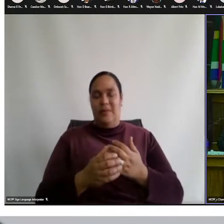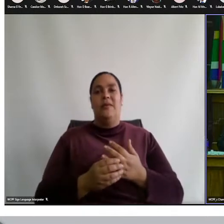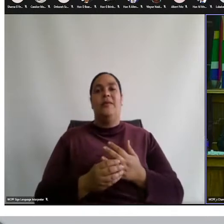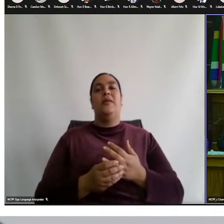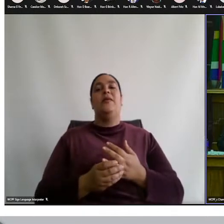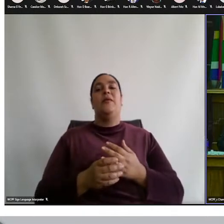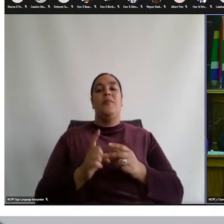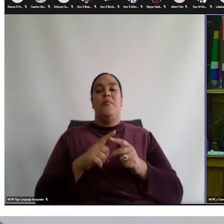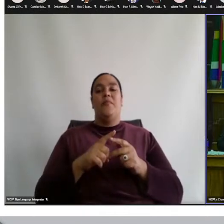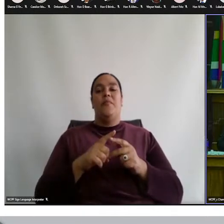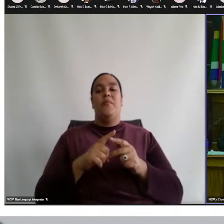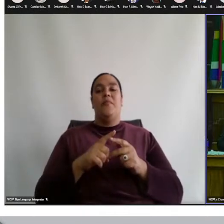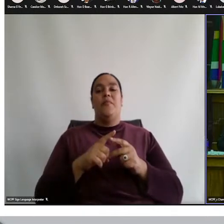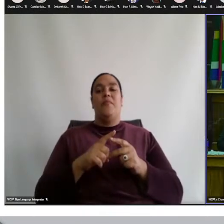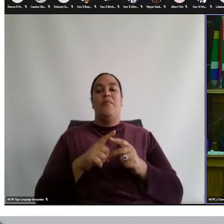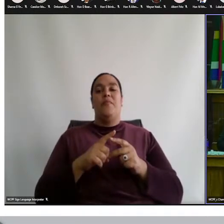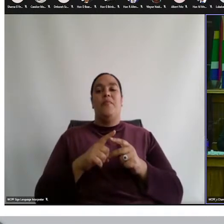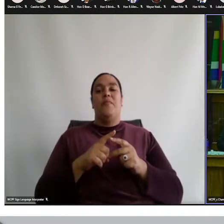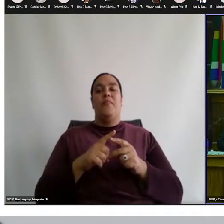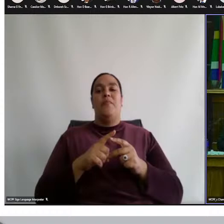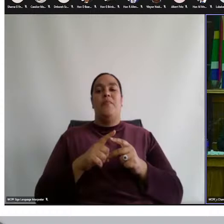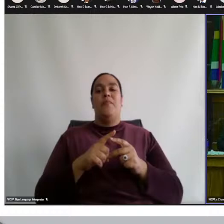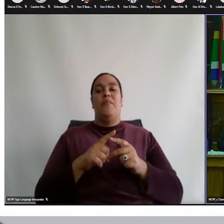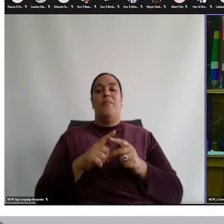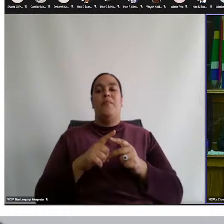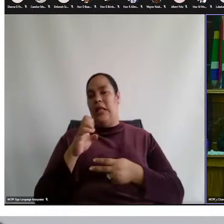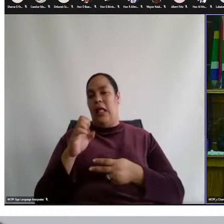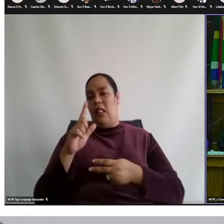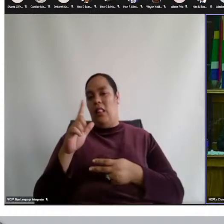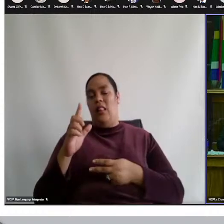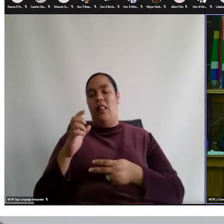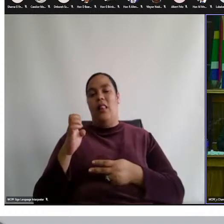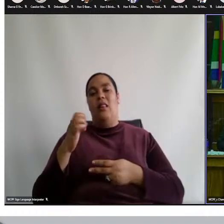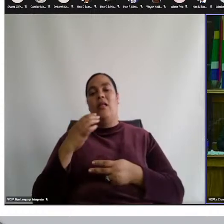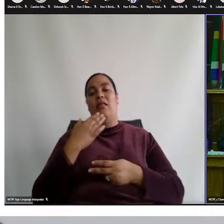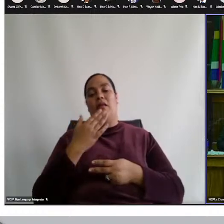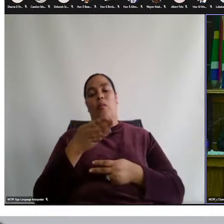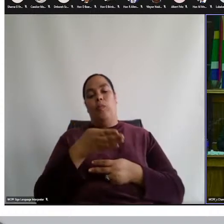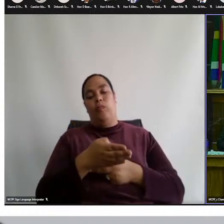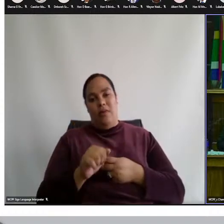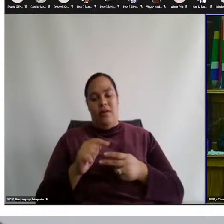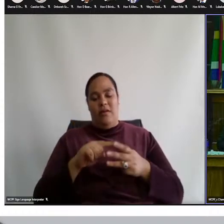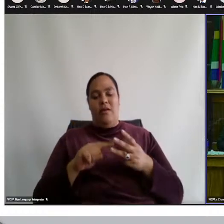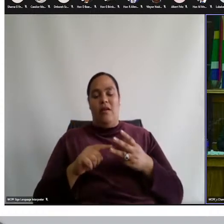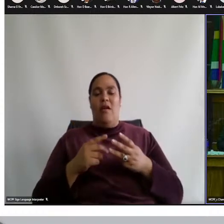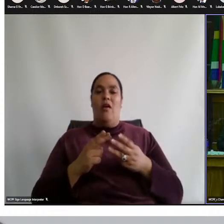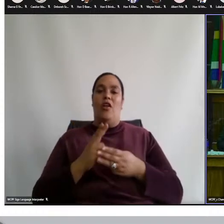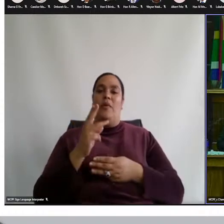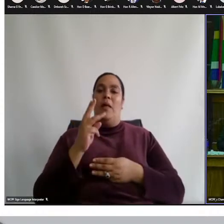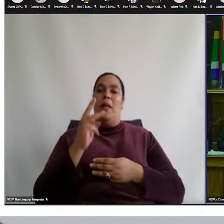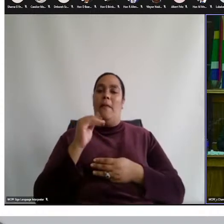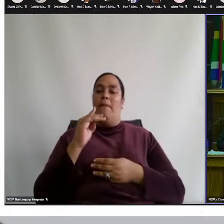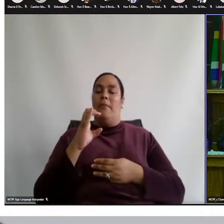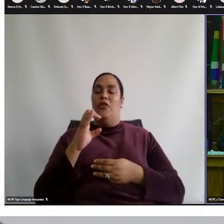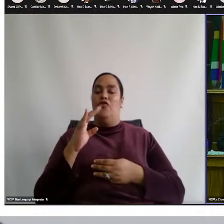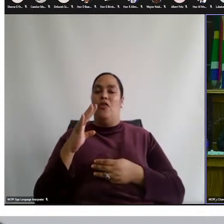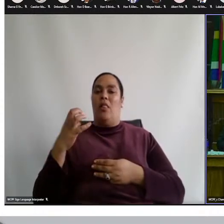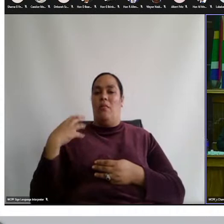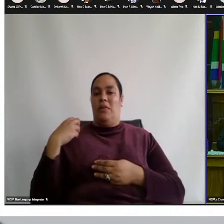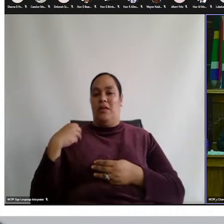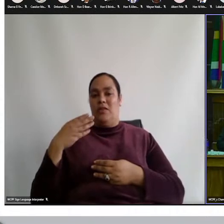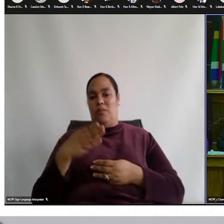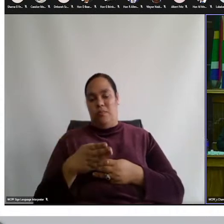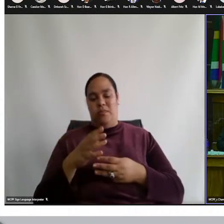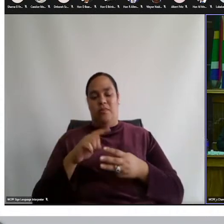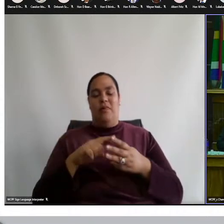Honorable Minister Bridell, thank you for joining us in the chamber. Honorable Minister Michel, thank you for joining us in the